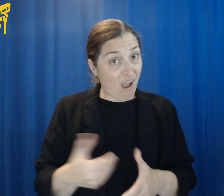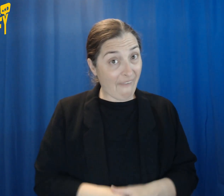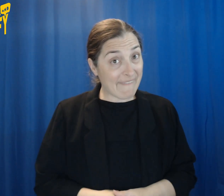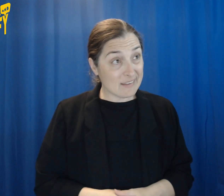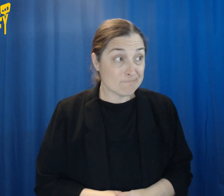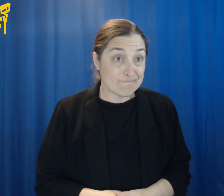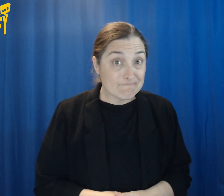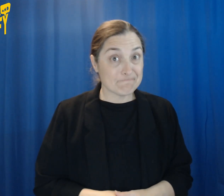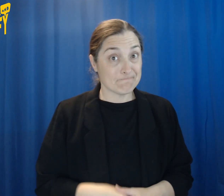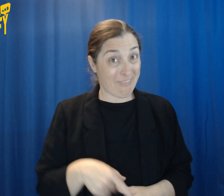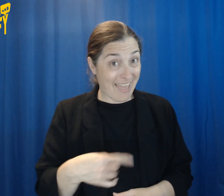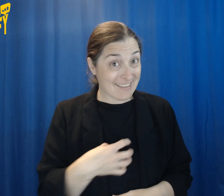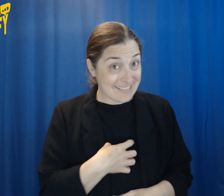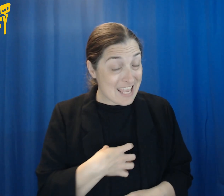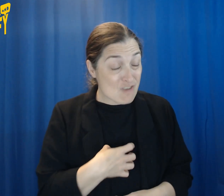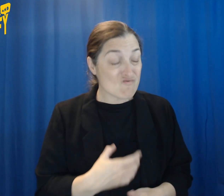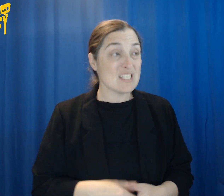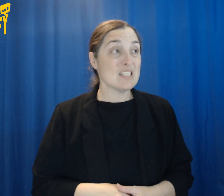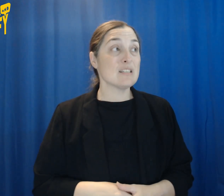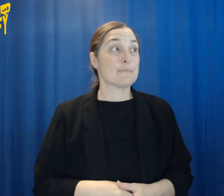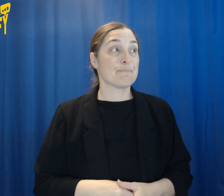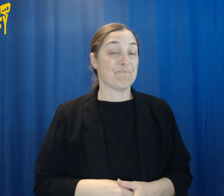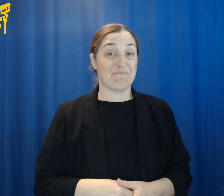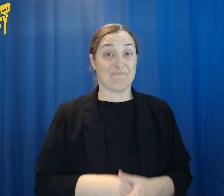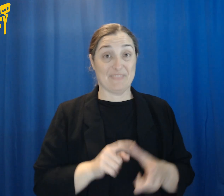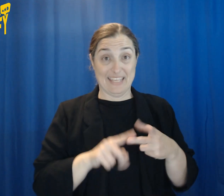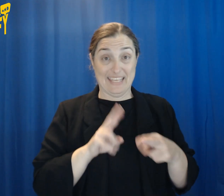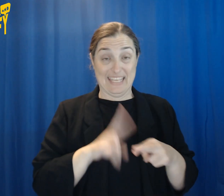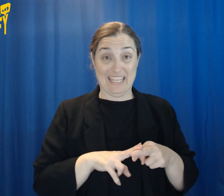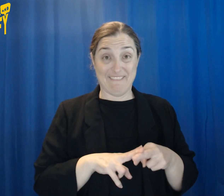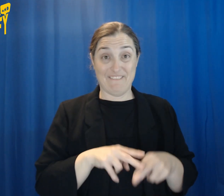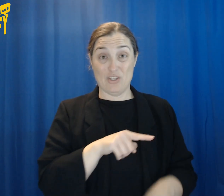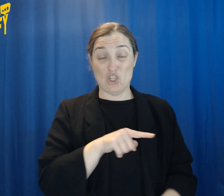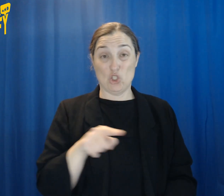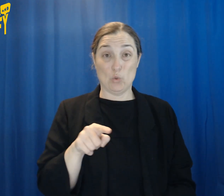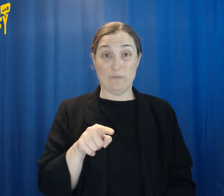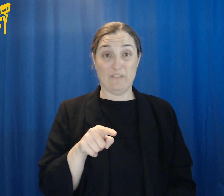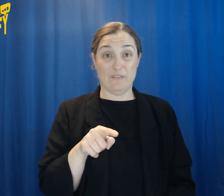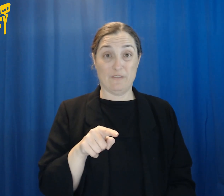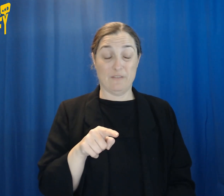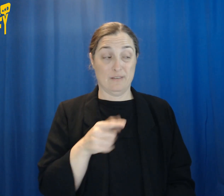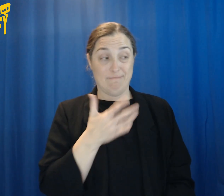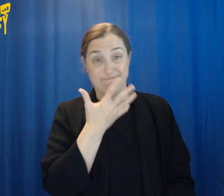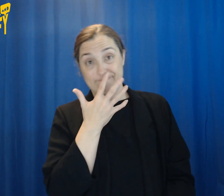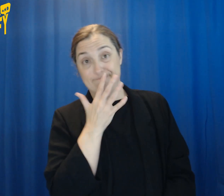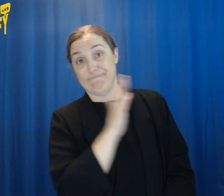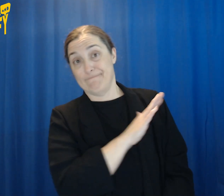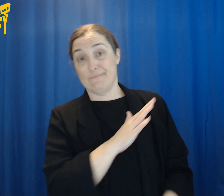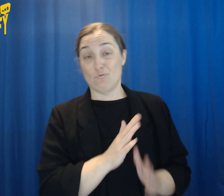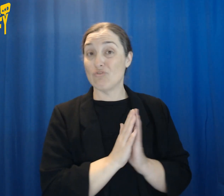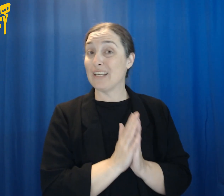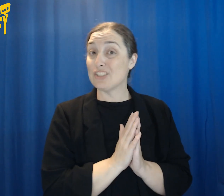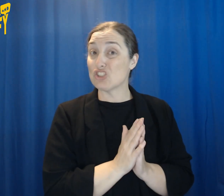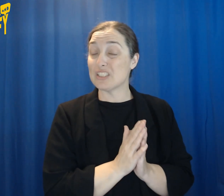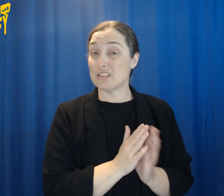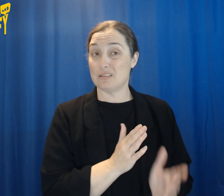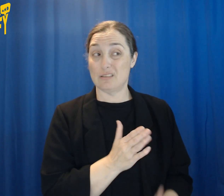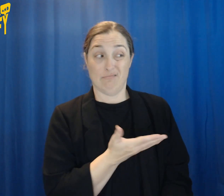that is, especially if you've turned your back on a religion. And so like, I don't know what's going to happen to me